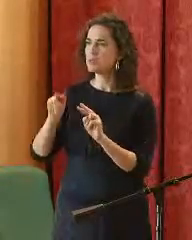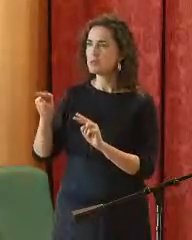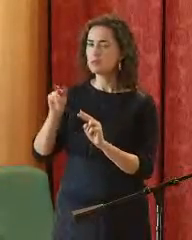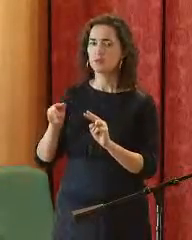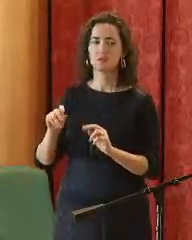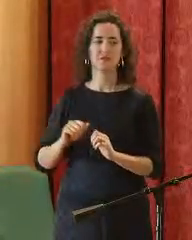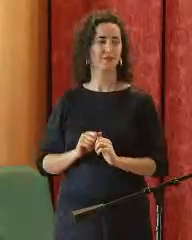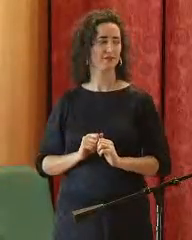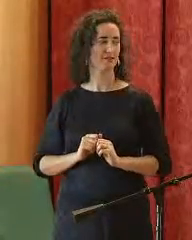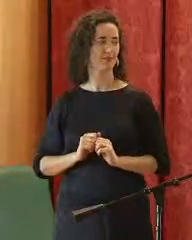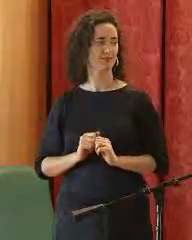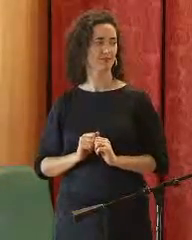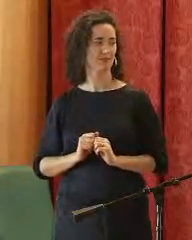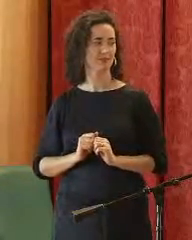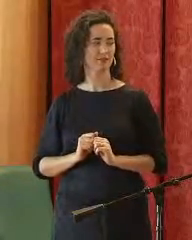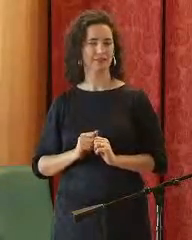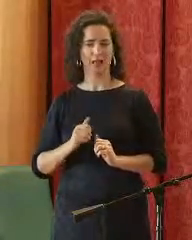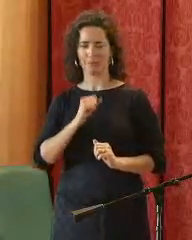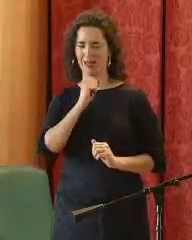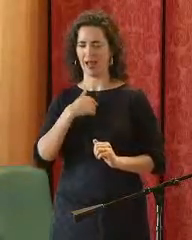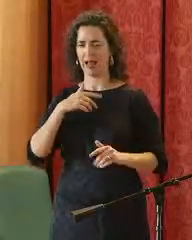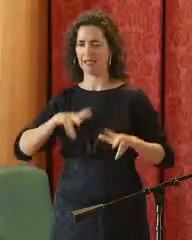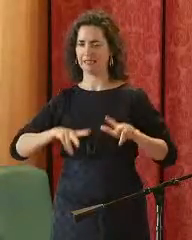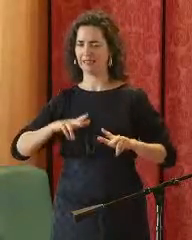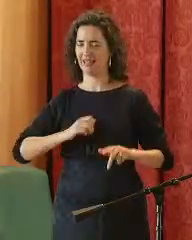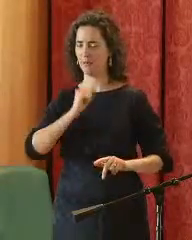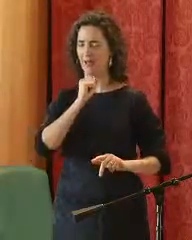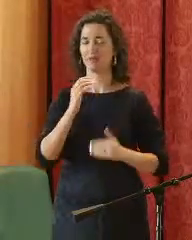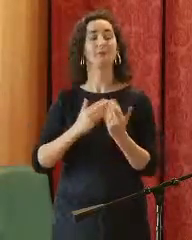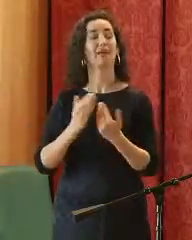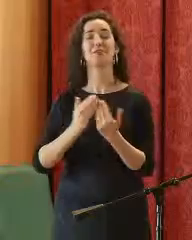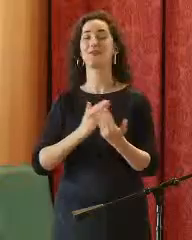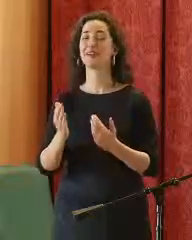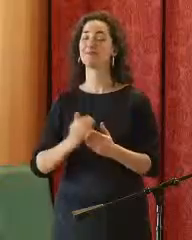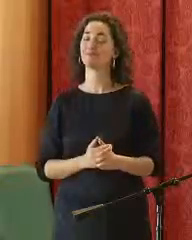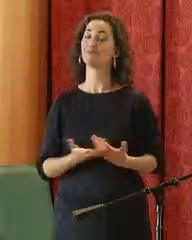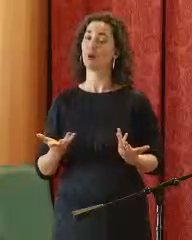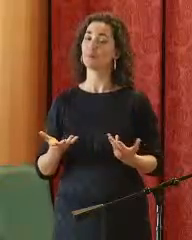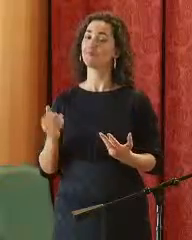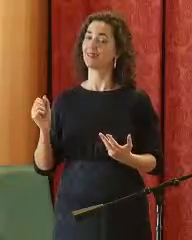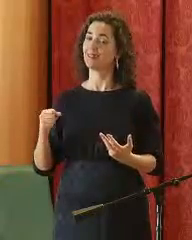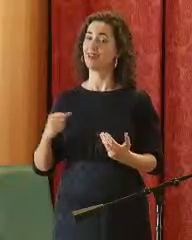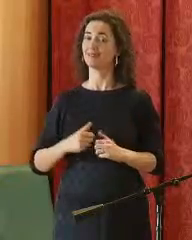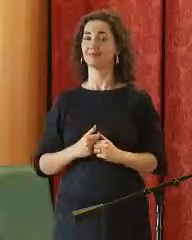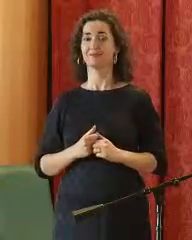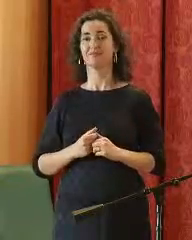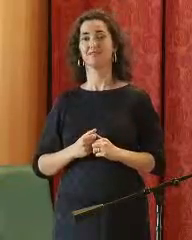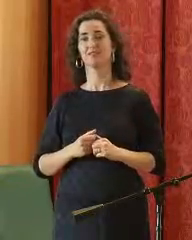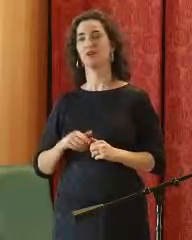She was kind of speaking very well. Anyways, so yeah, that was really